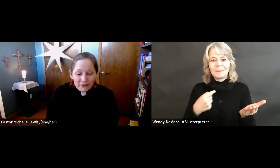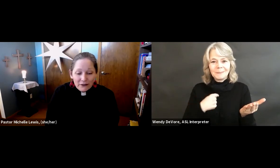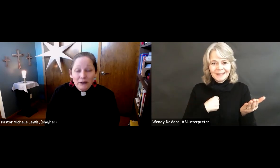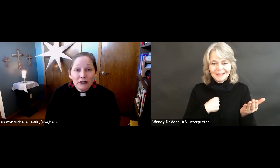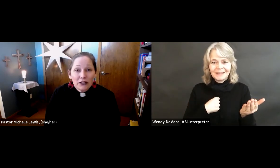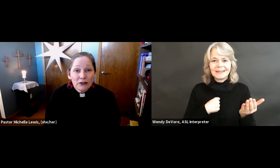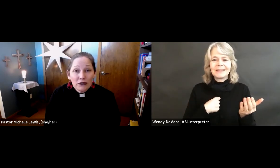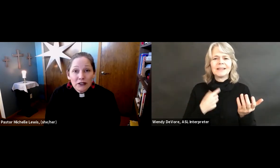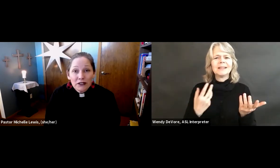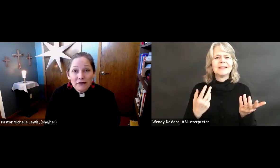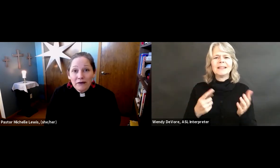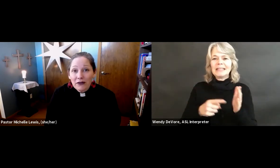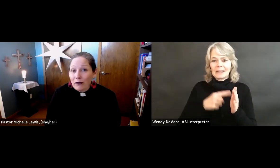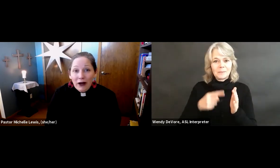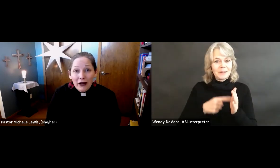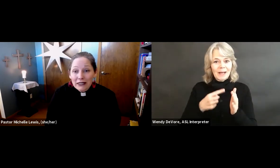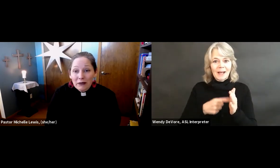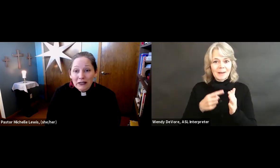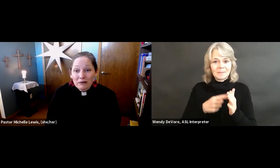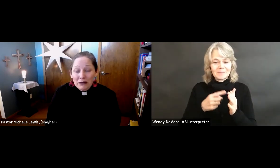from strangers or unexpected people.